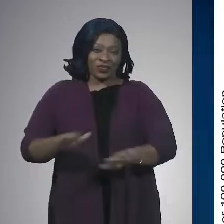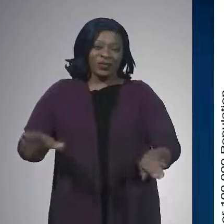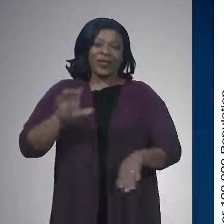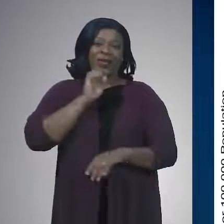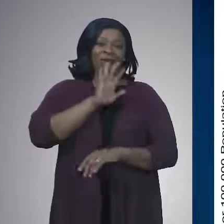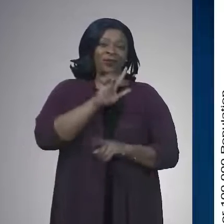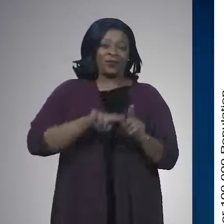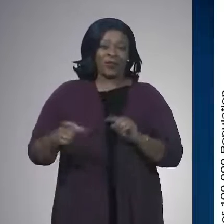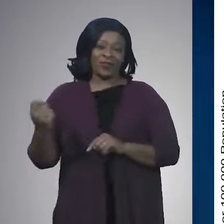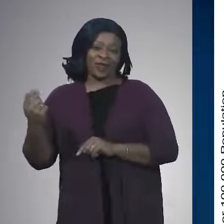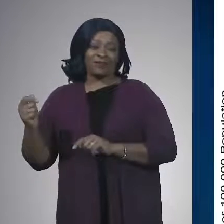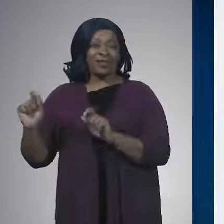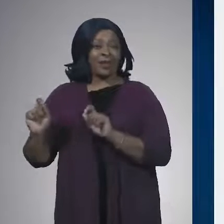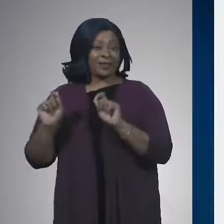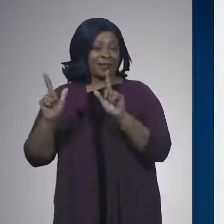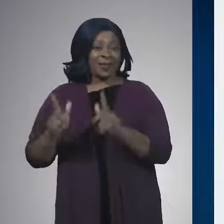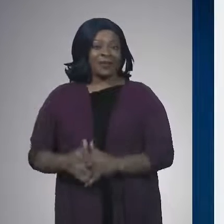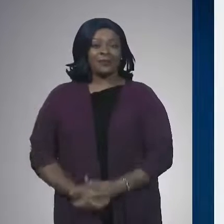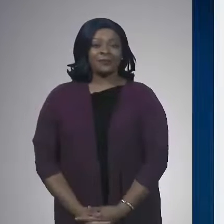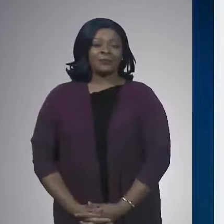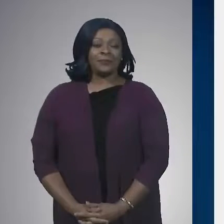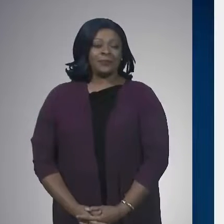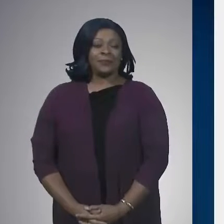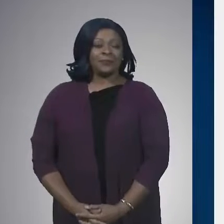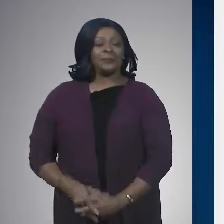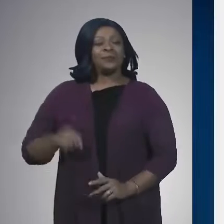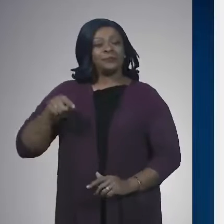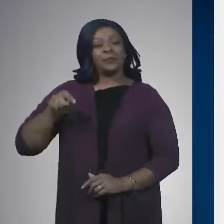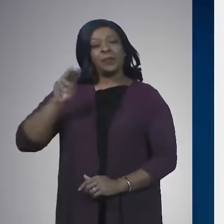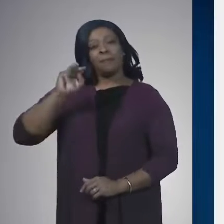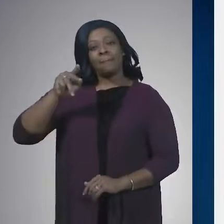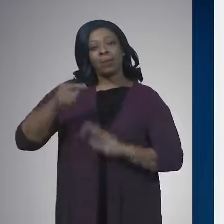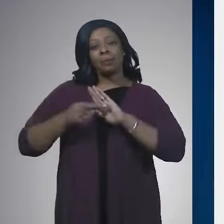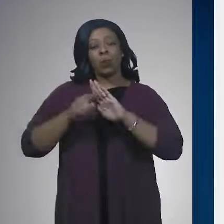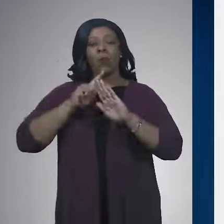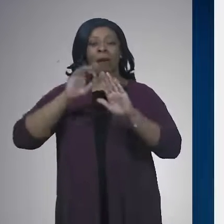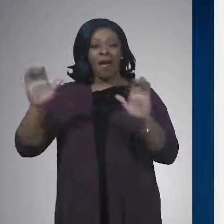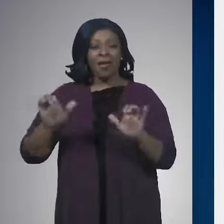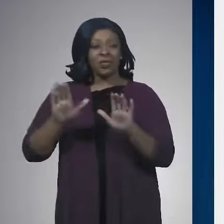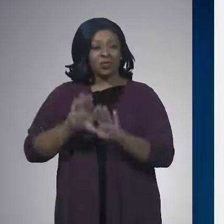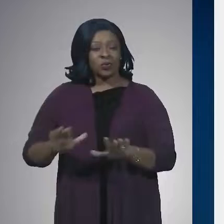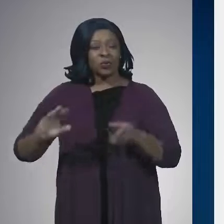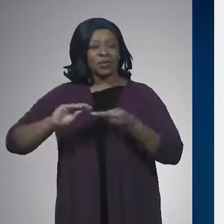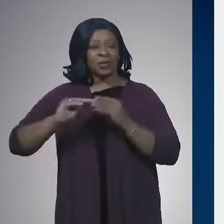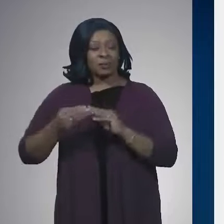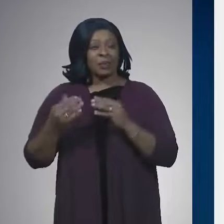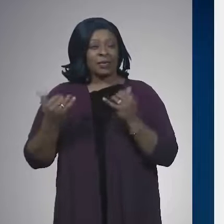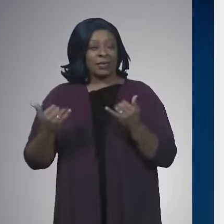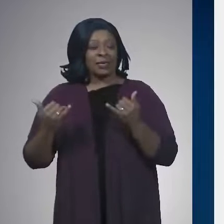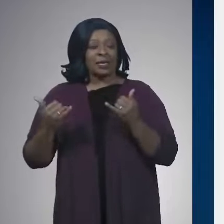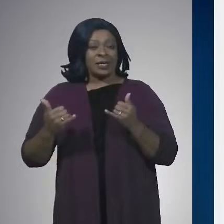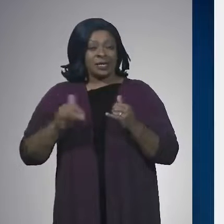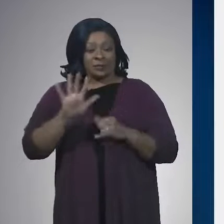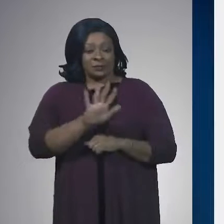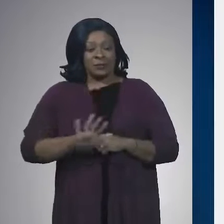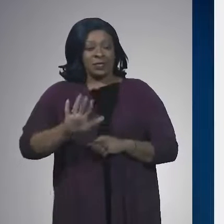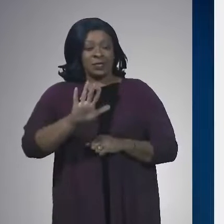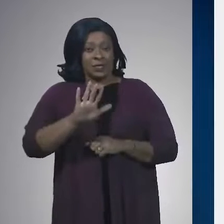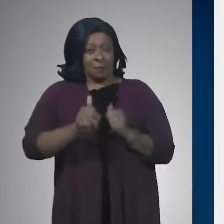to 11. Next slide. This map shows that active pediatric cases are now concentrated in zip